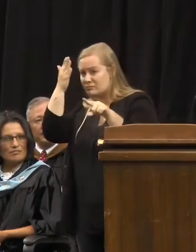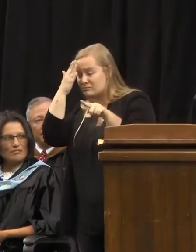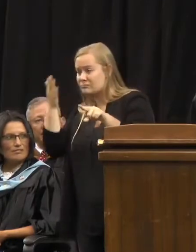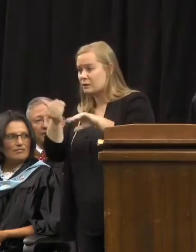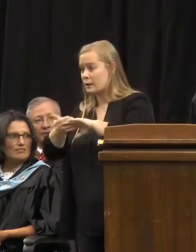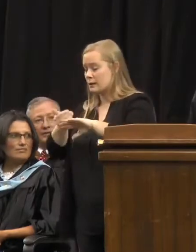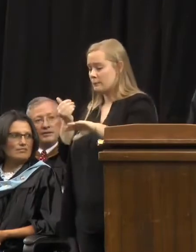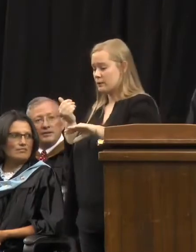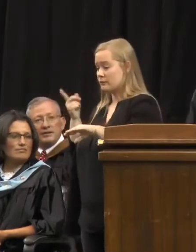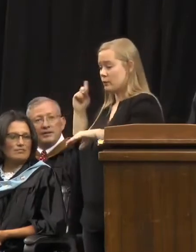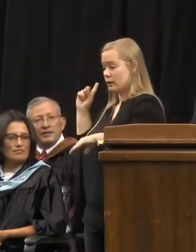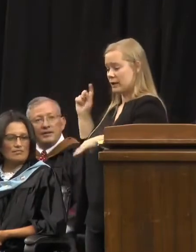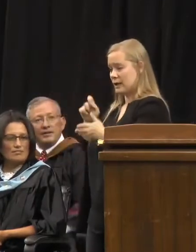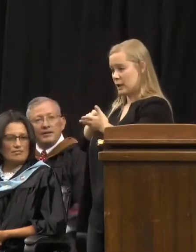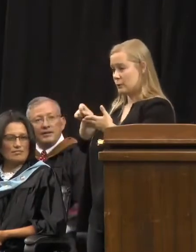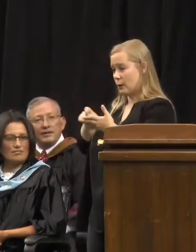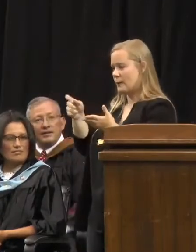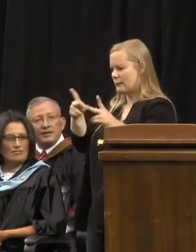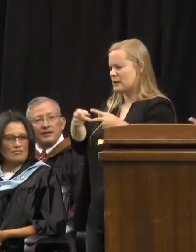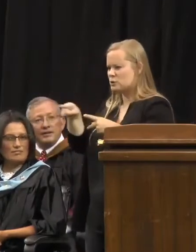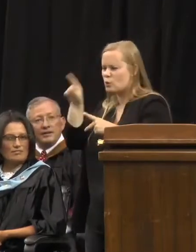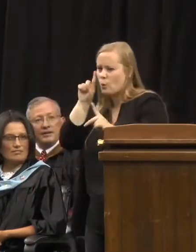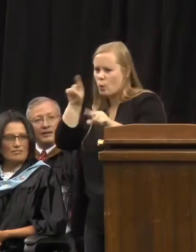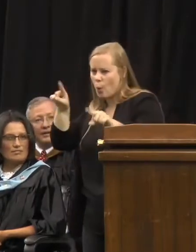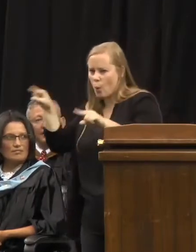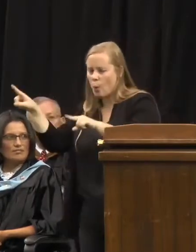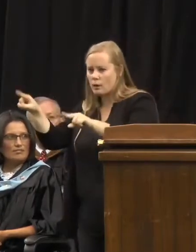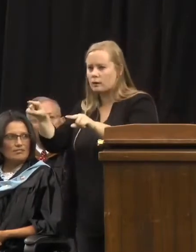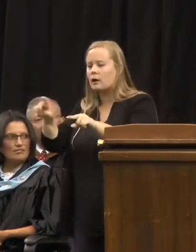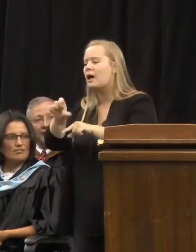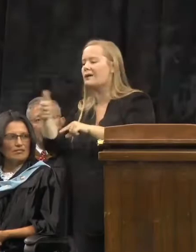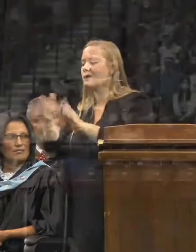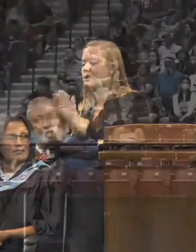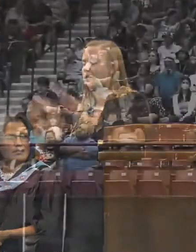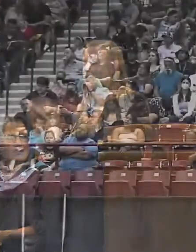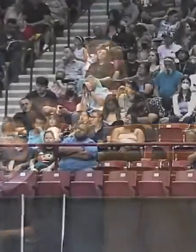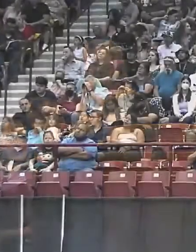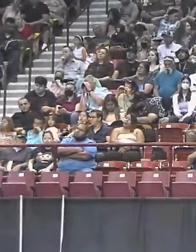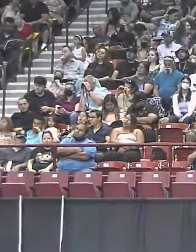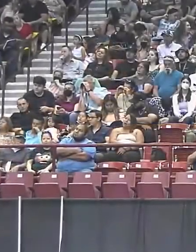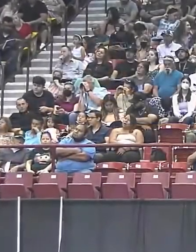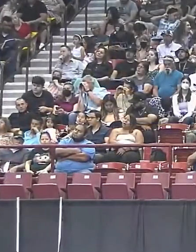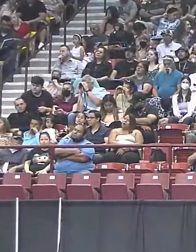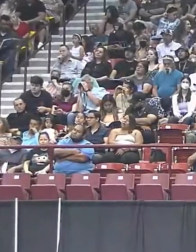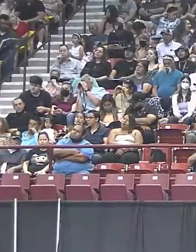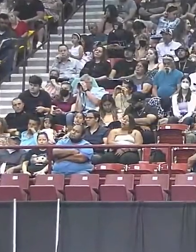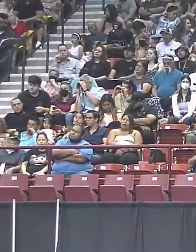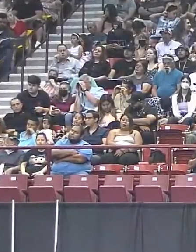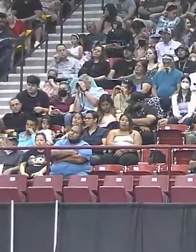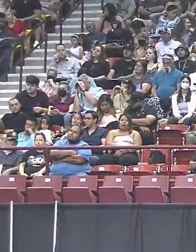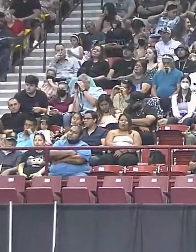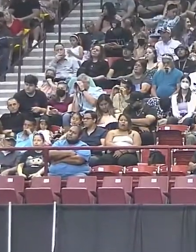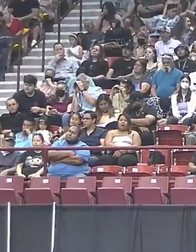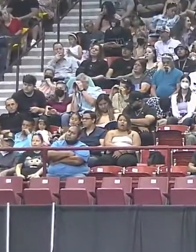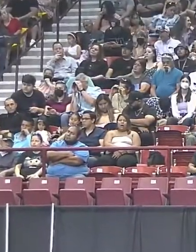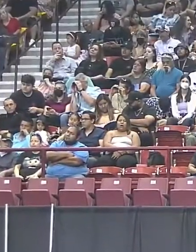just before he wrote, Oh, the Places You Go, he wrote another book called, I'm Not Going to Get Up Today.